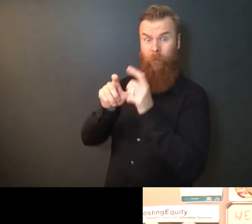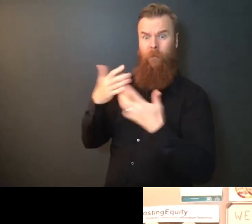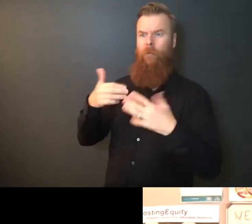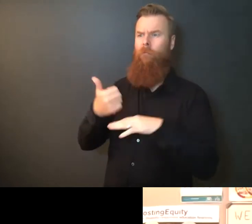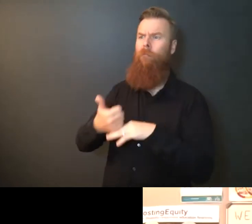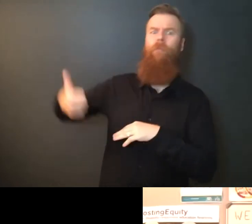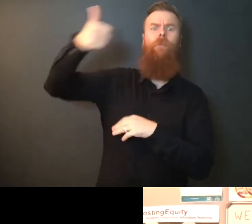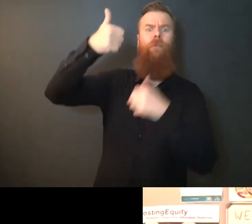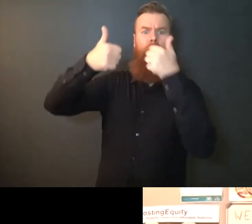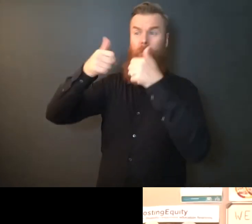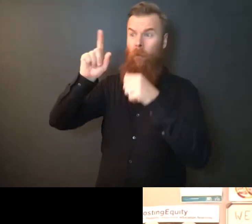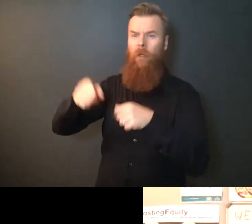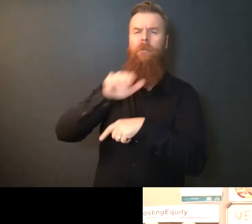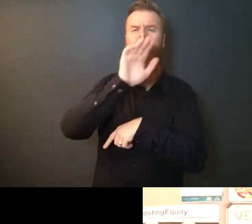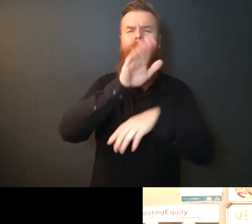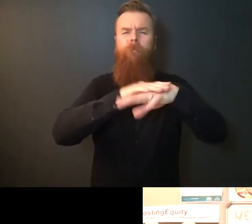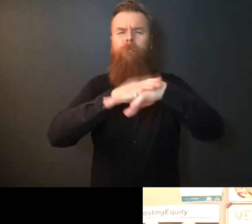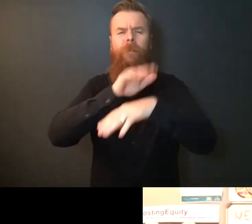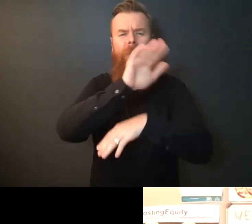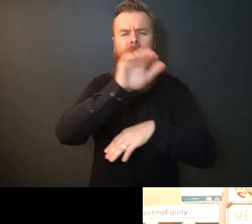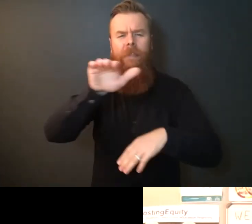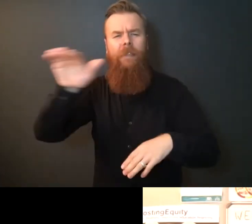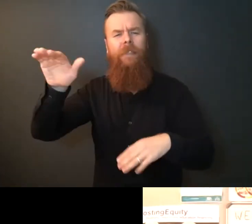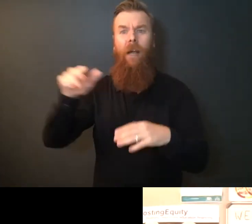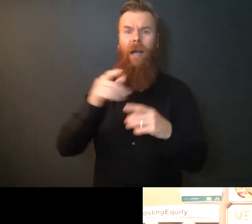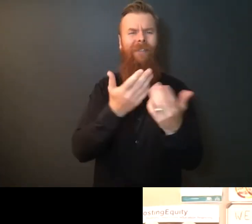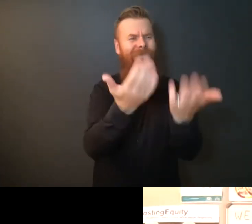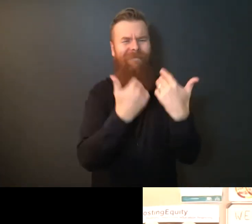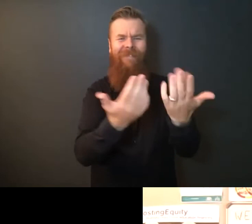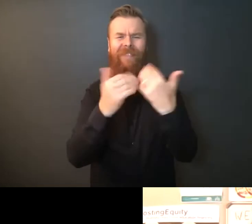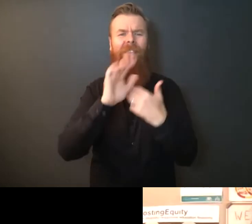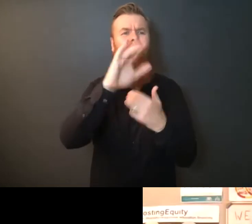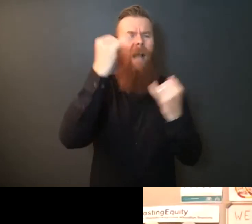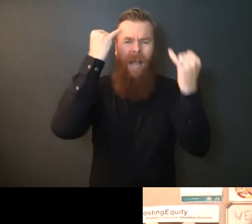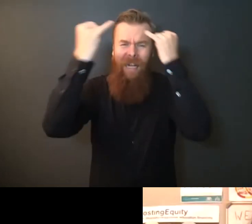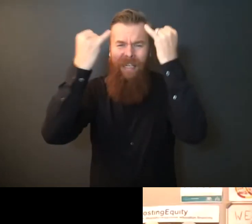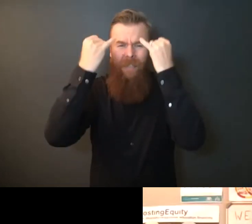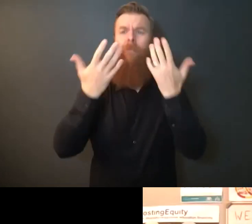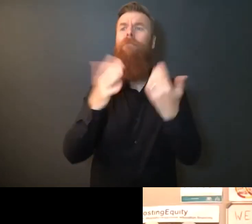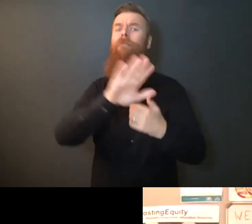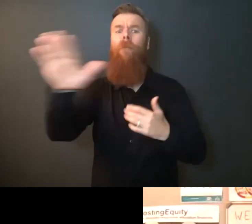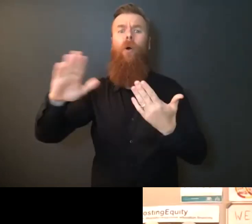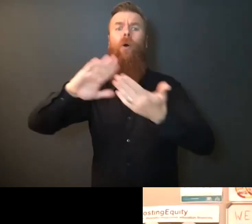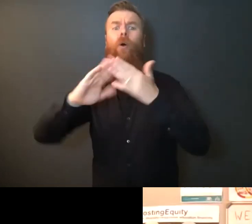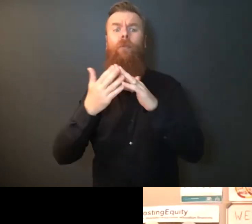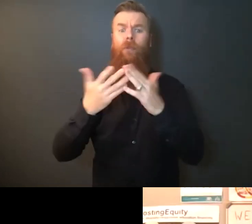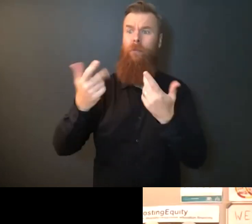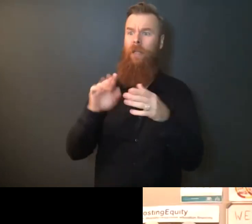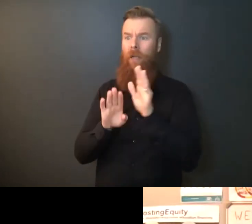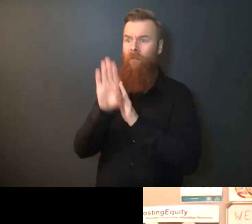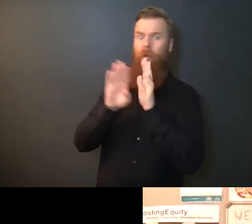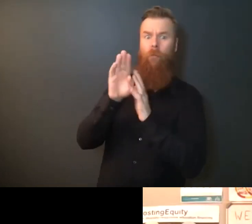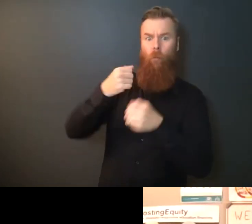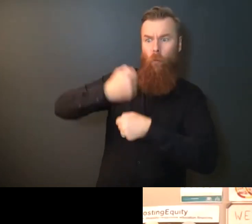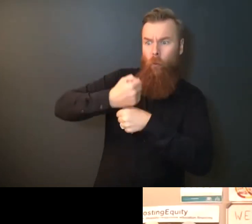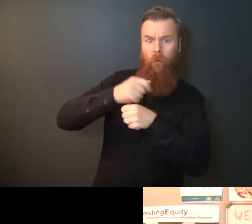Disability Inclusion and Community Development Workers, they do have some awareness raising on